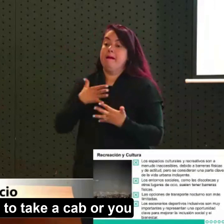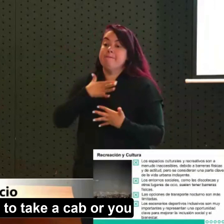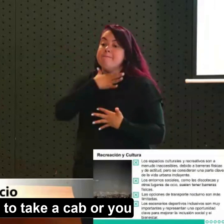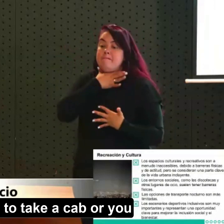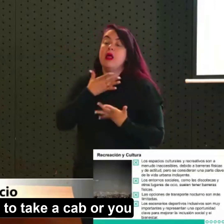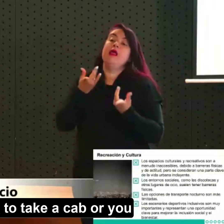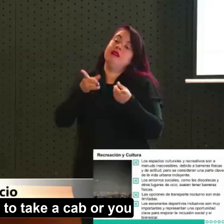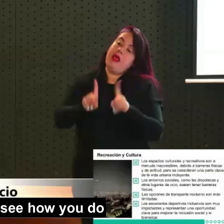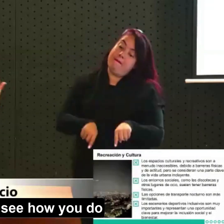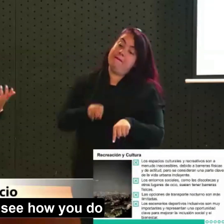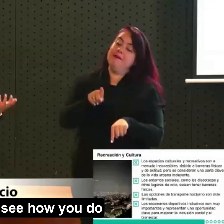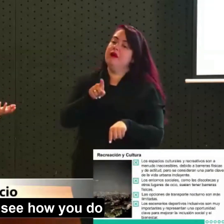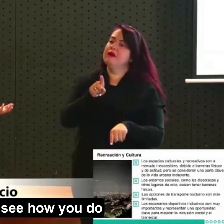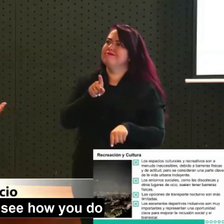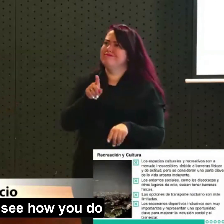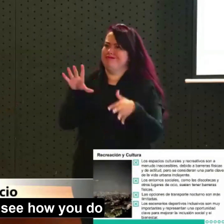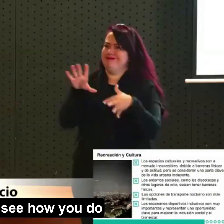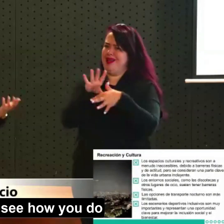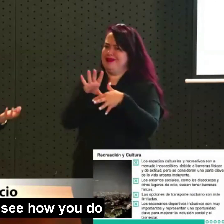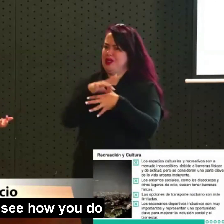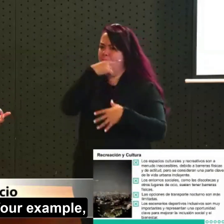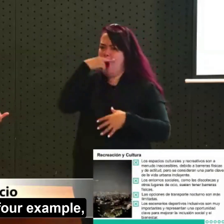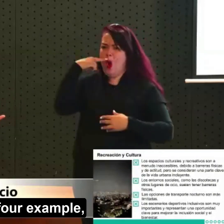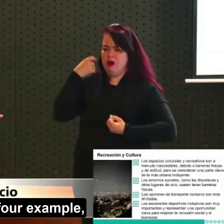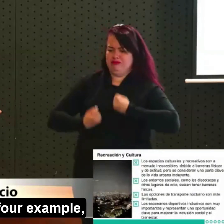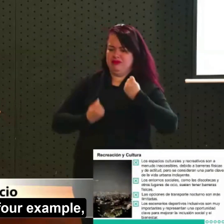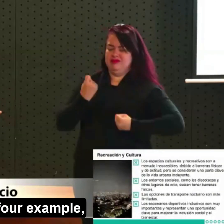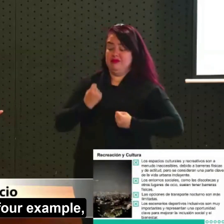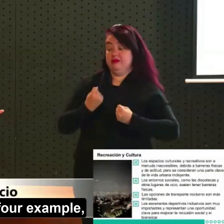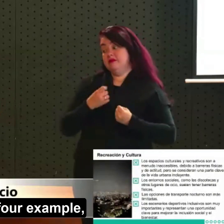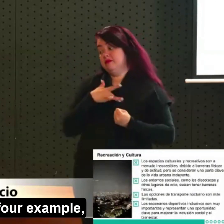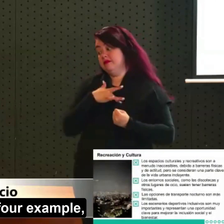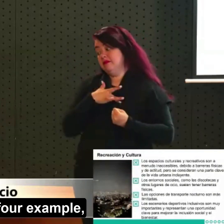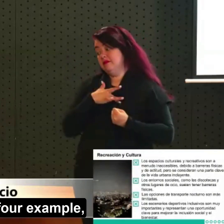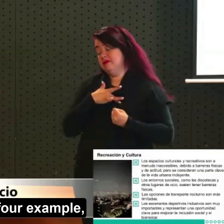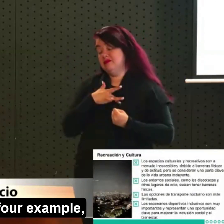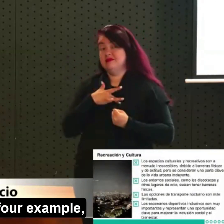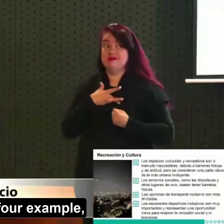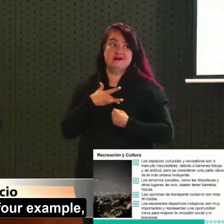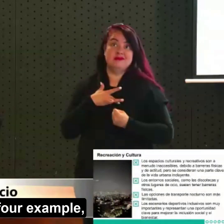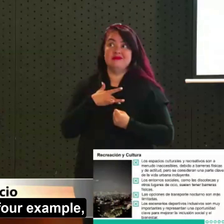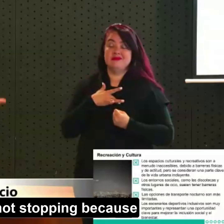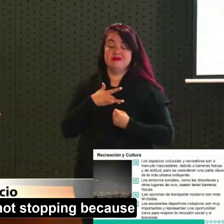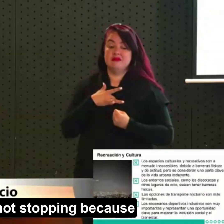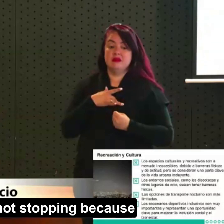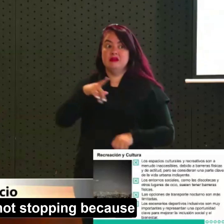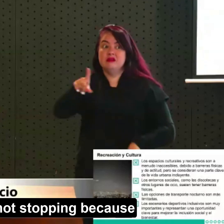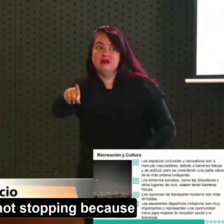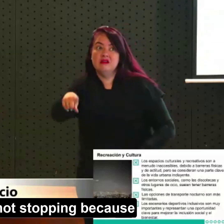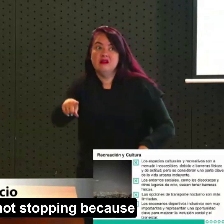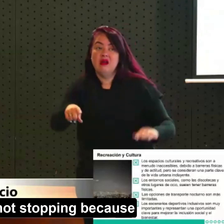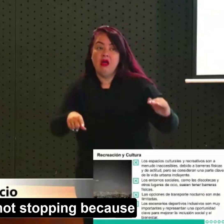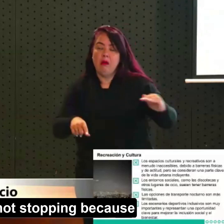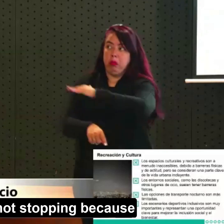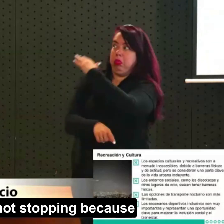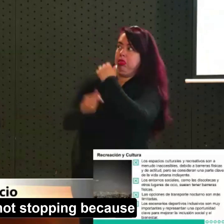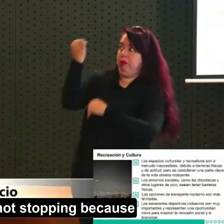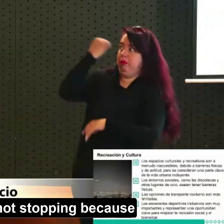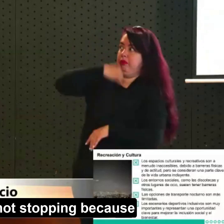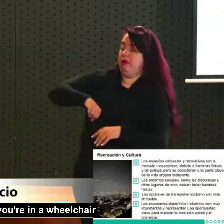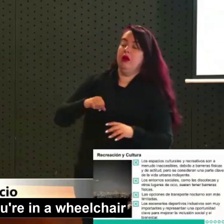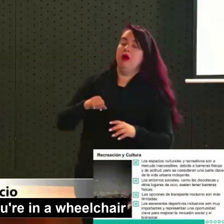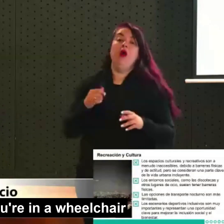take a cab, or you need to see how you do it. And, or for example, many taxis not